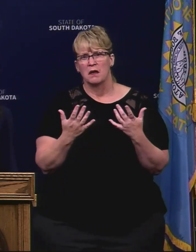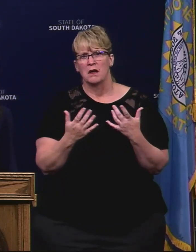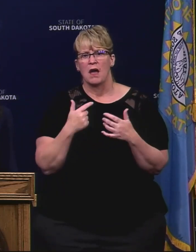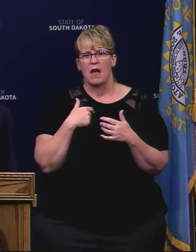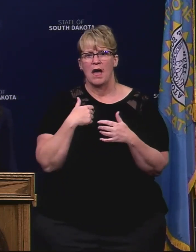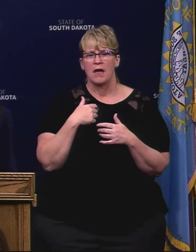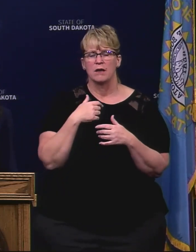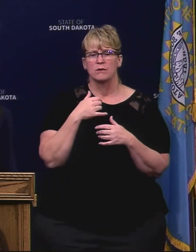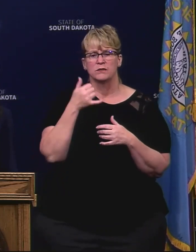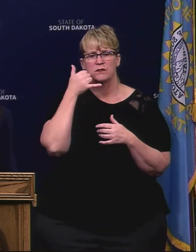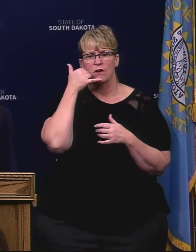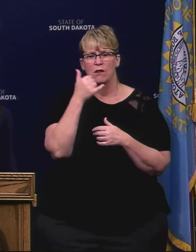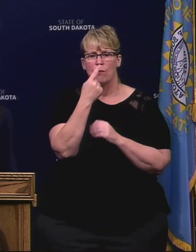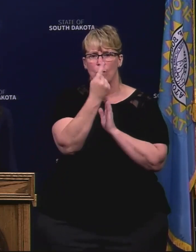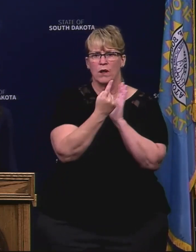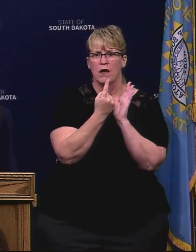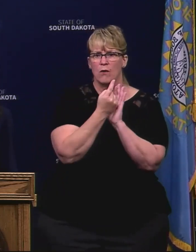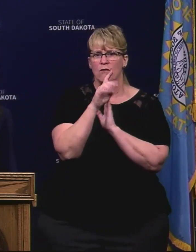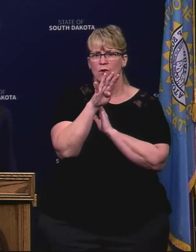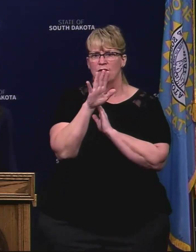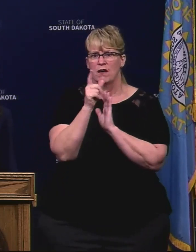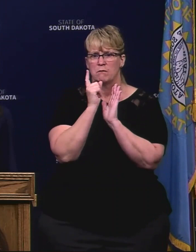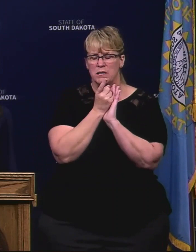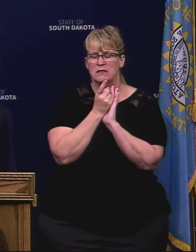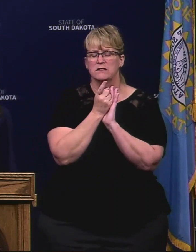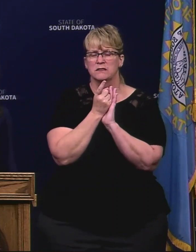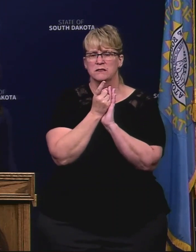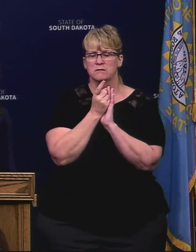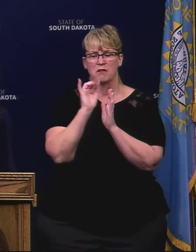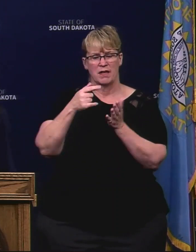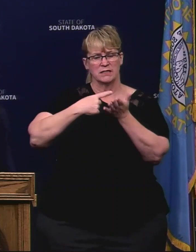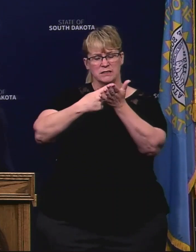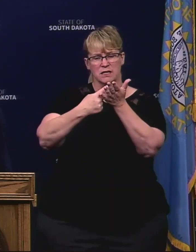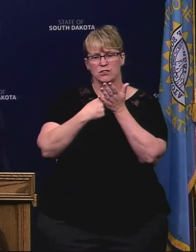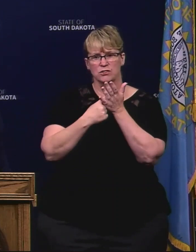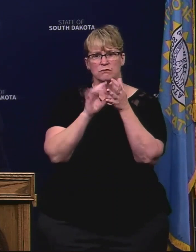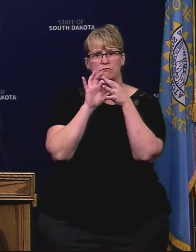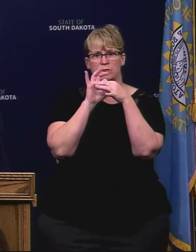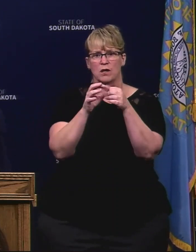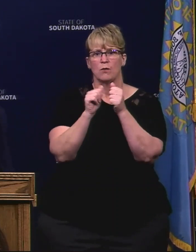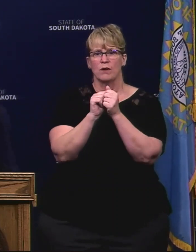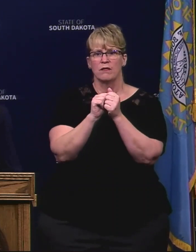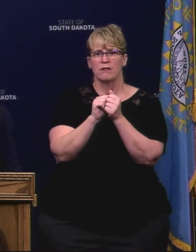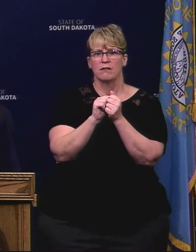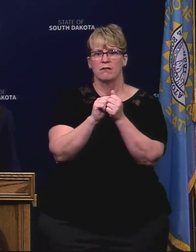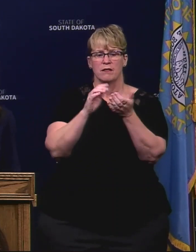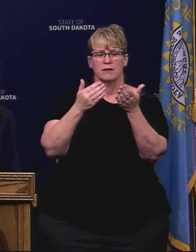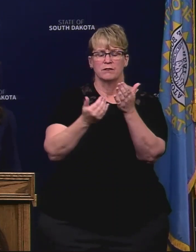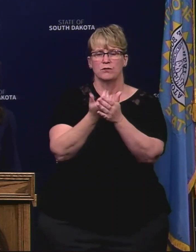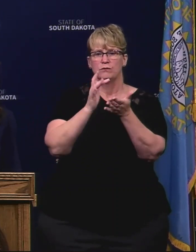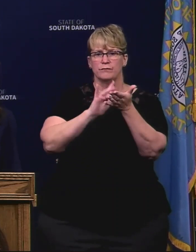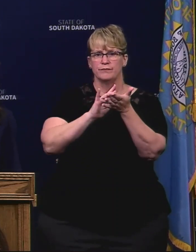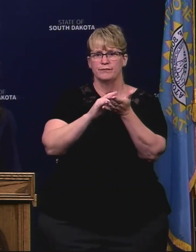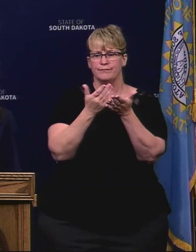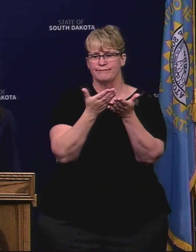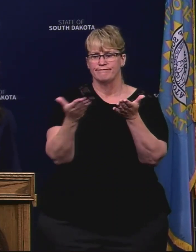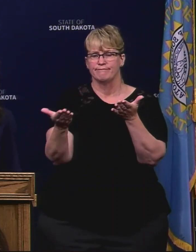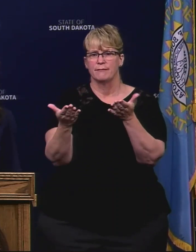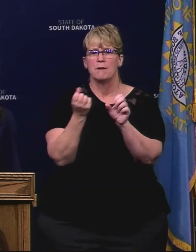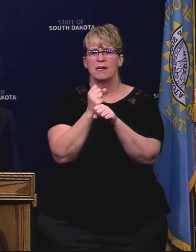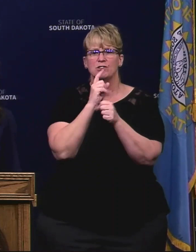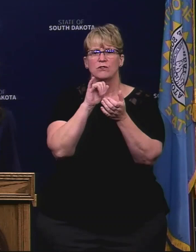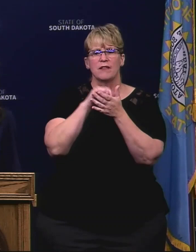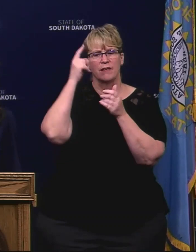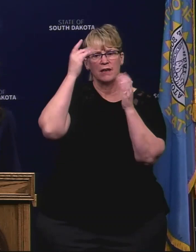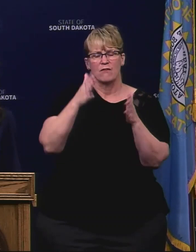an hour and 45 minutes. The discussion was mainly around supply chain, making sure the governors had